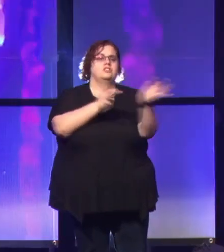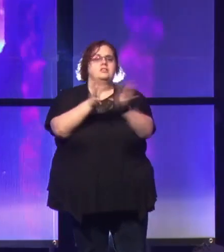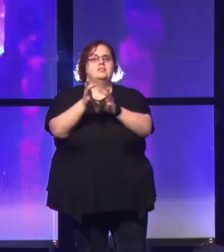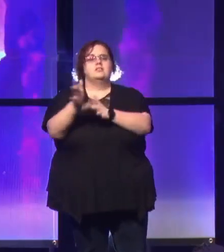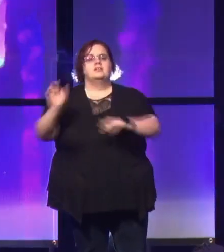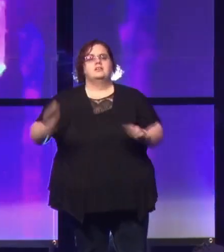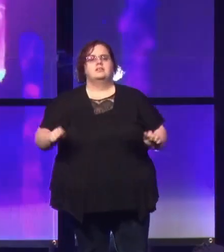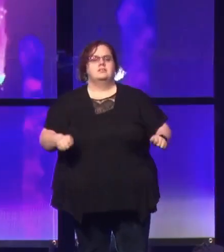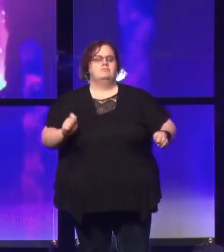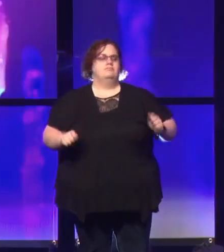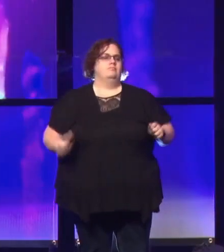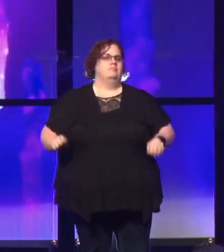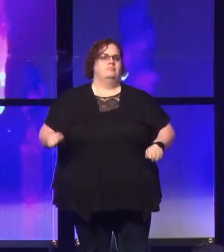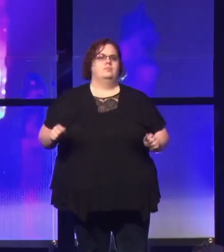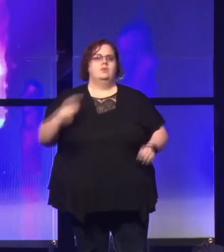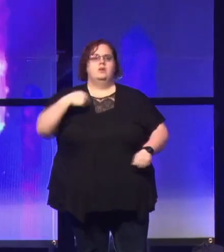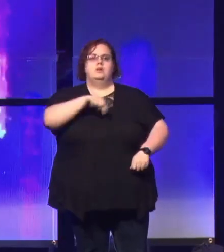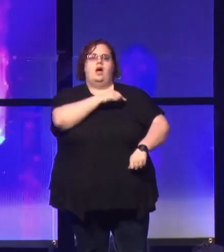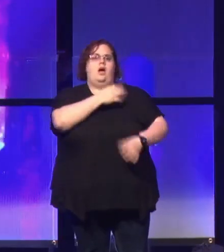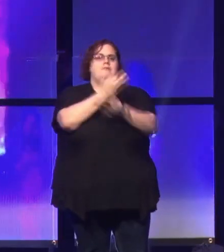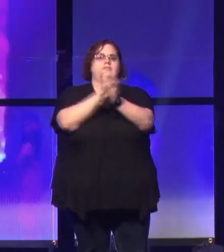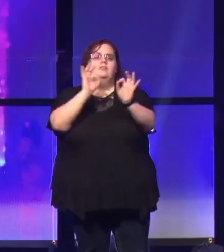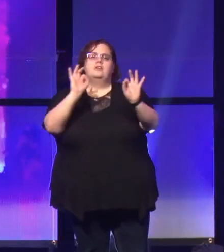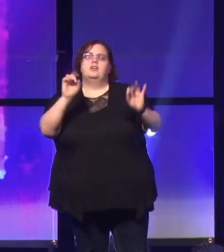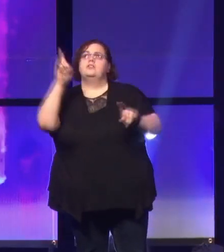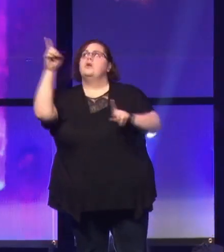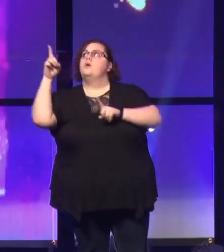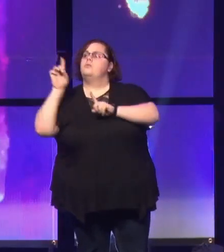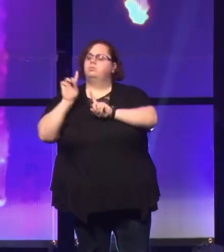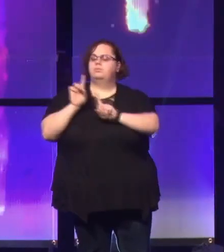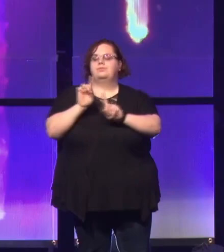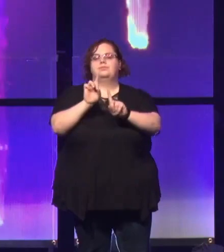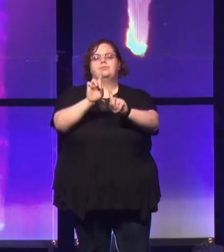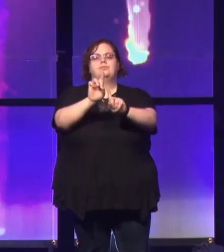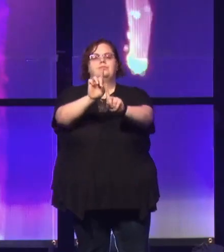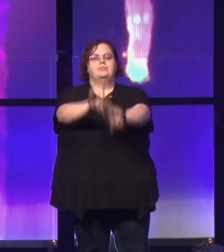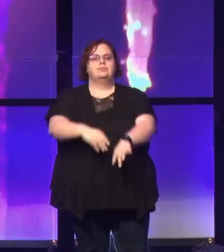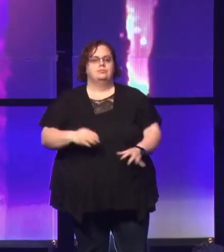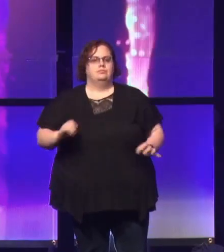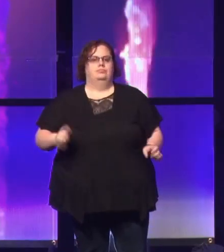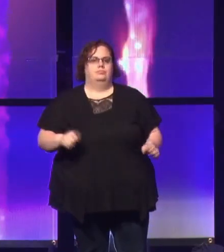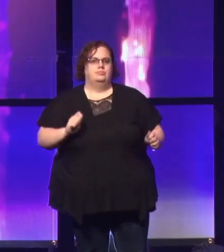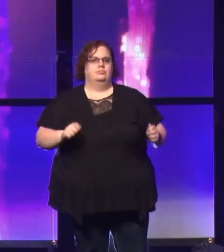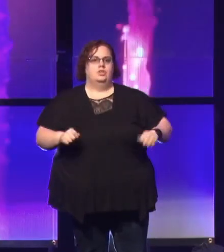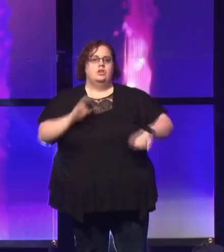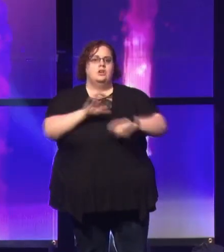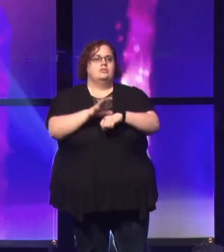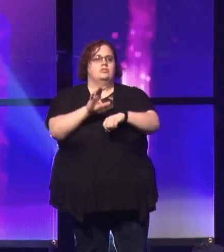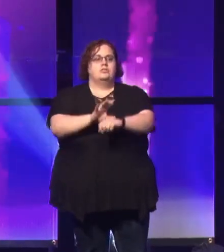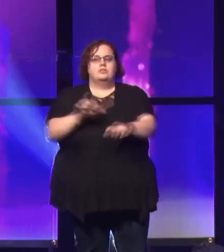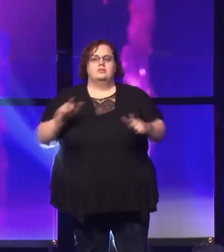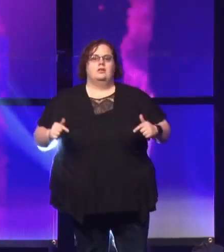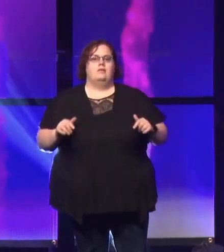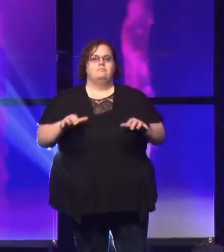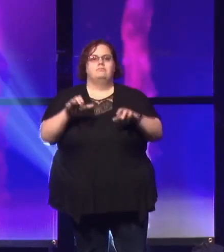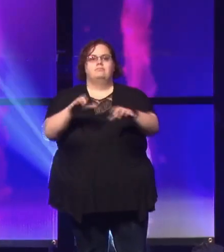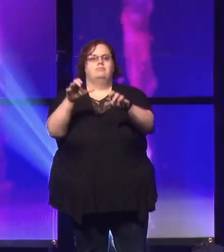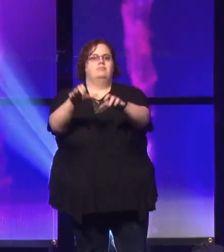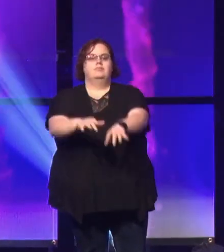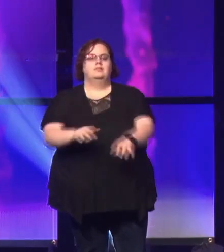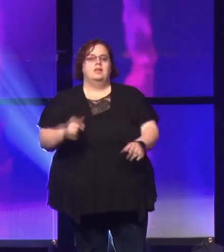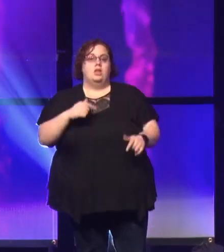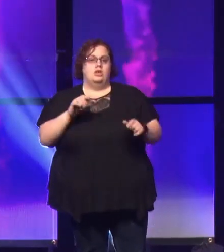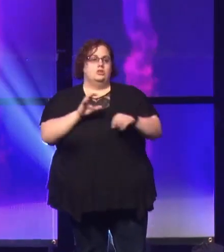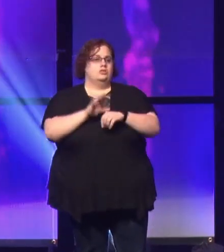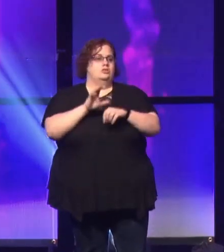of Jesus. We are free and you are with us. The church is alive. The